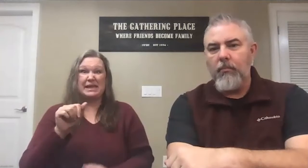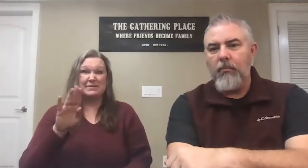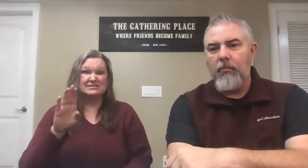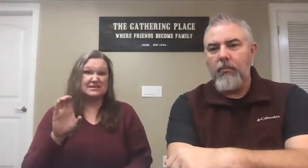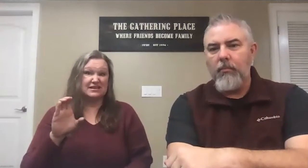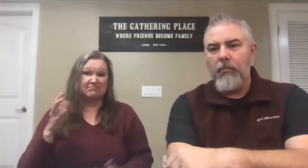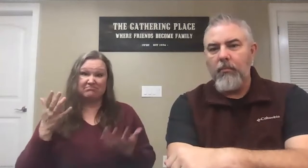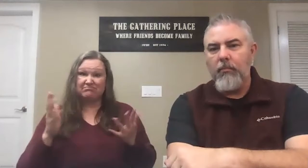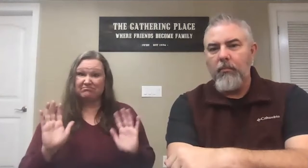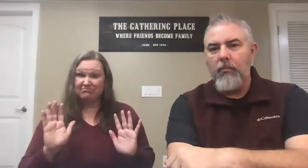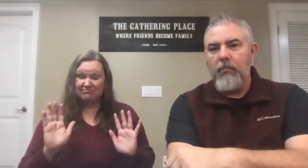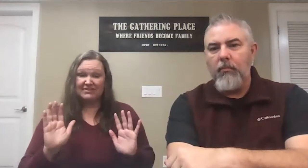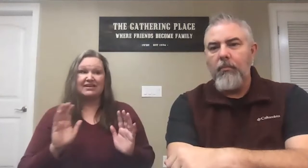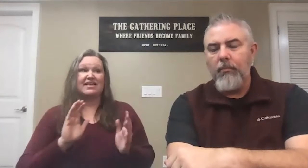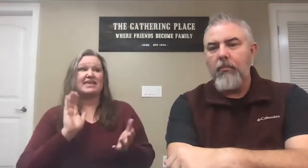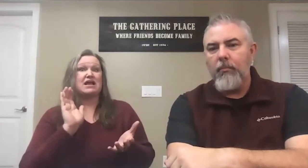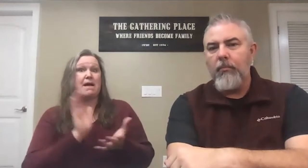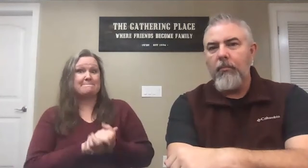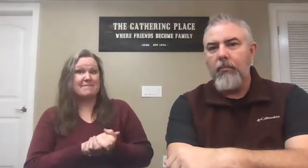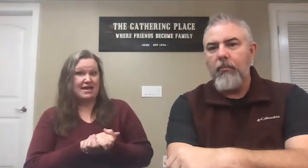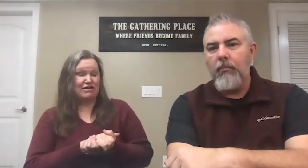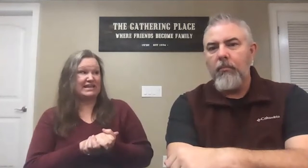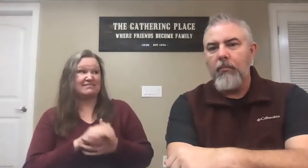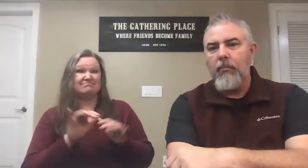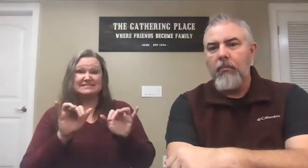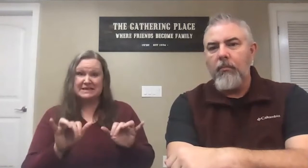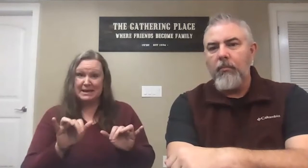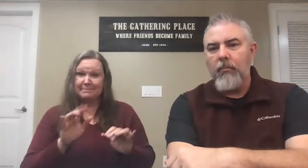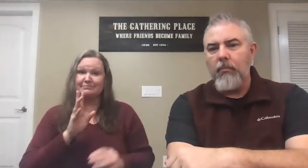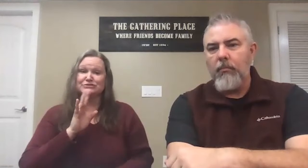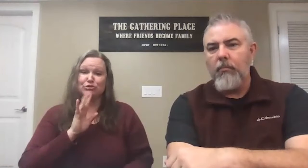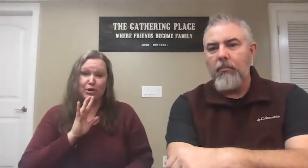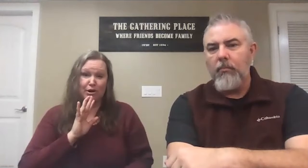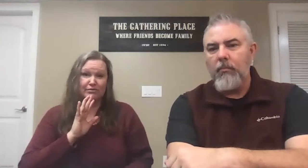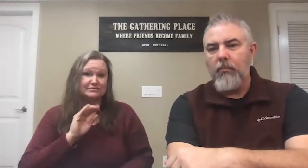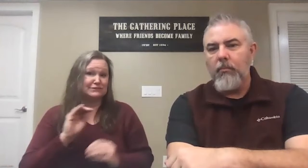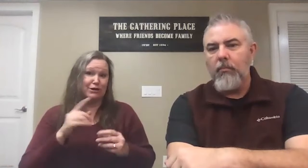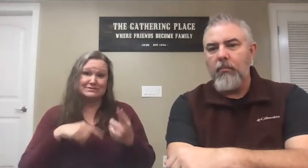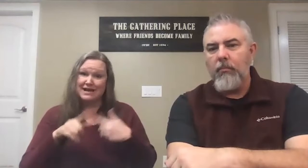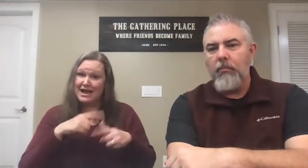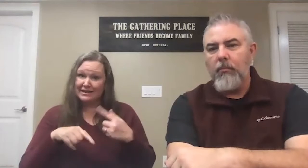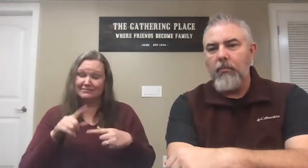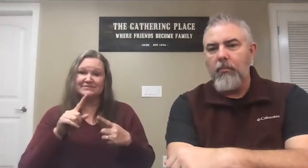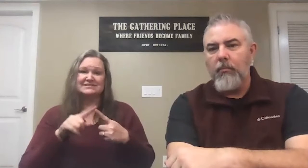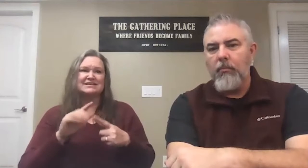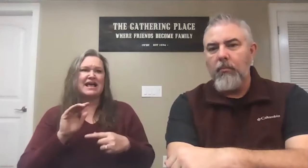all. Maybe except ABCs once in a while. But then when we got married, it was still the same. We